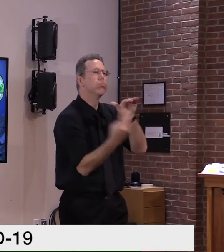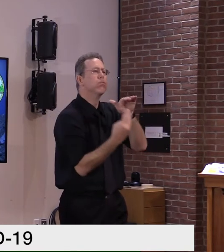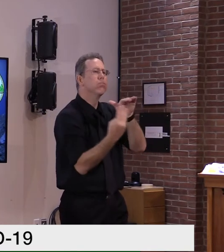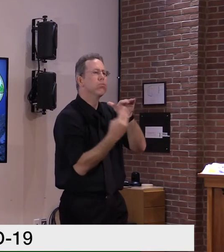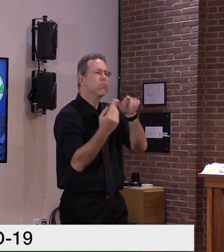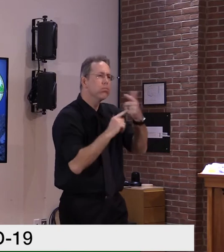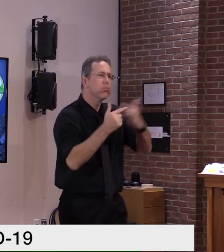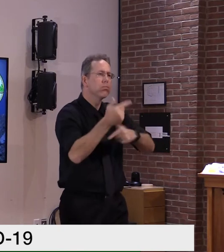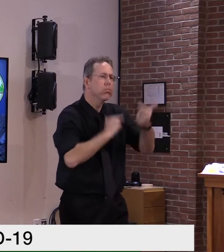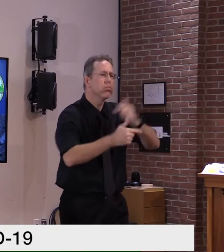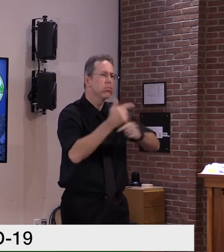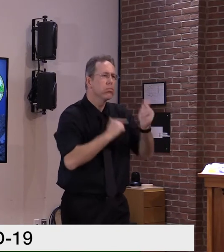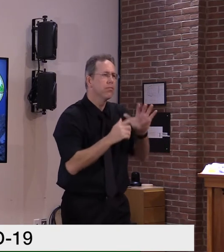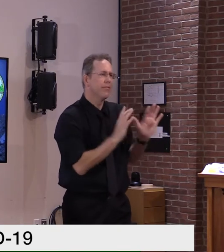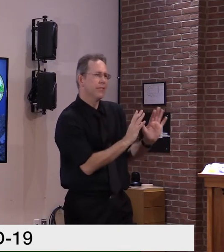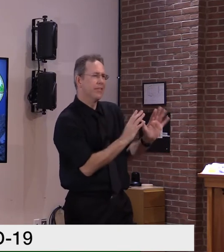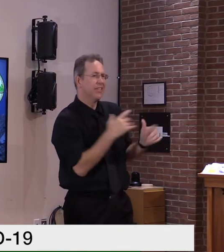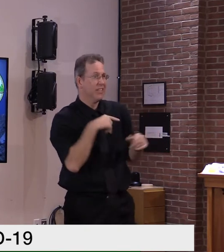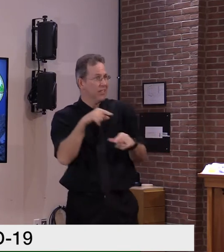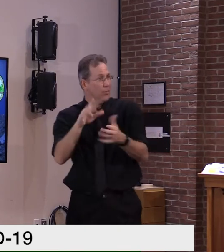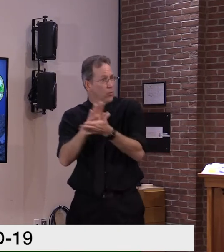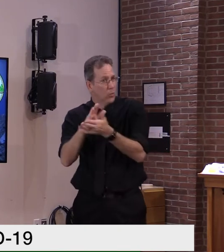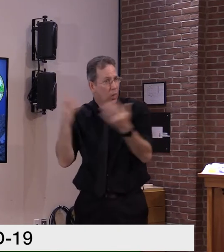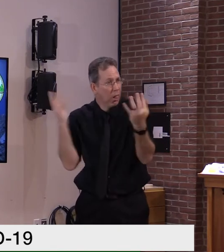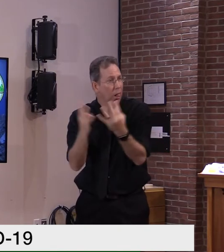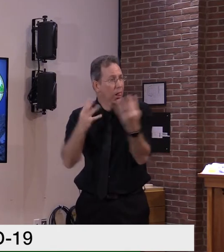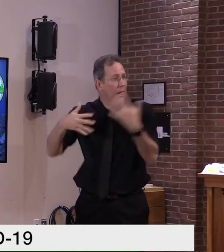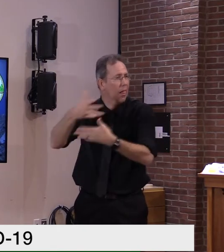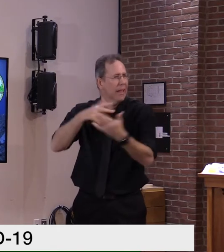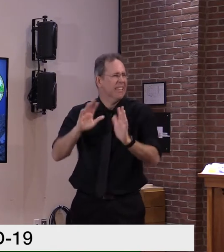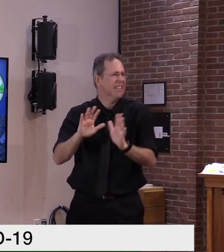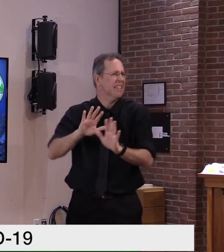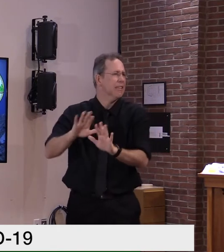that's the reason for, that's the answer to your question.